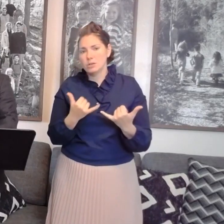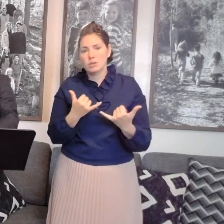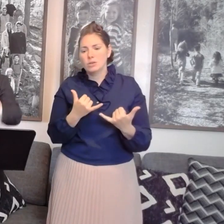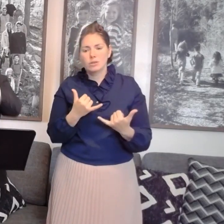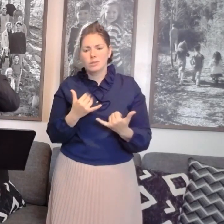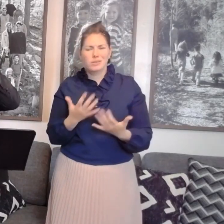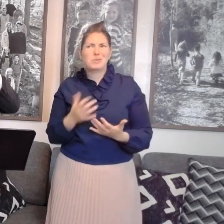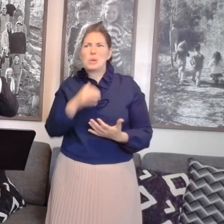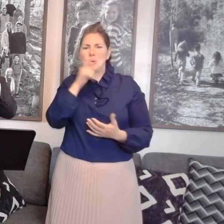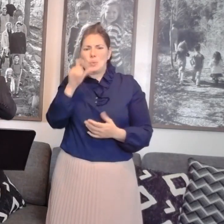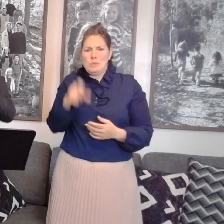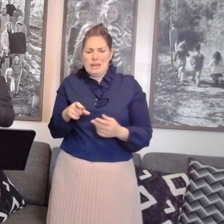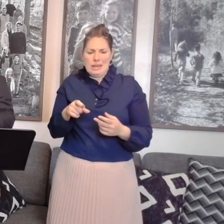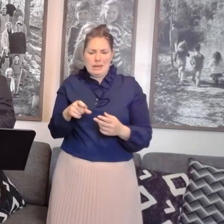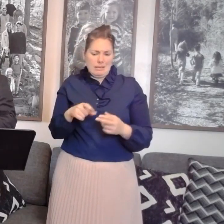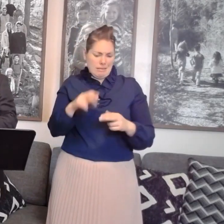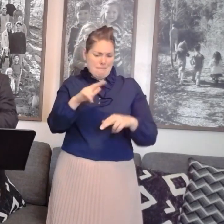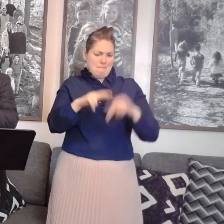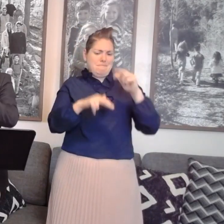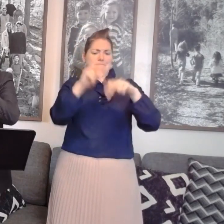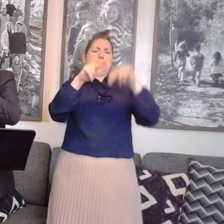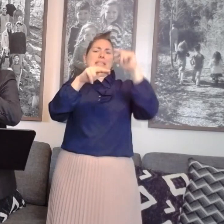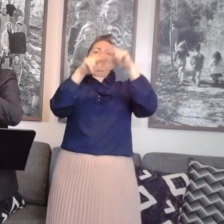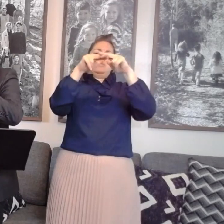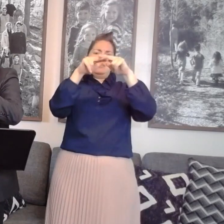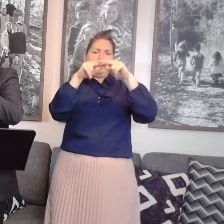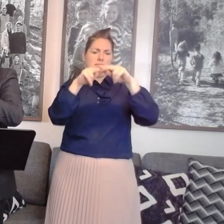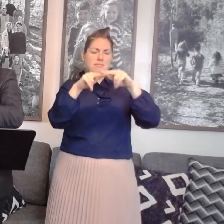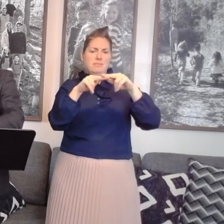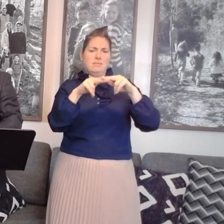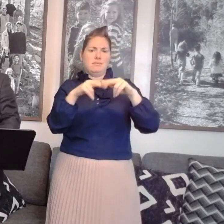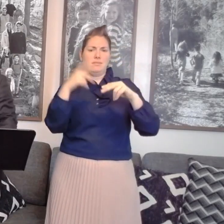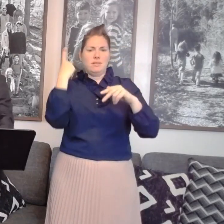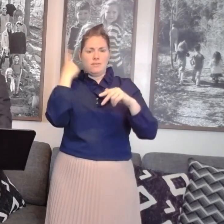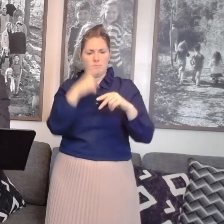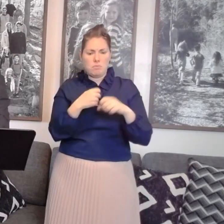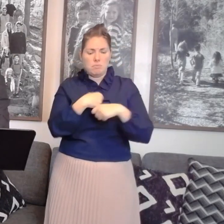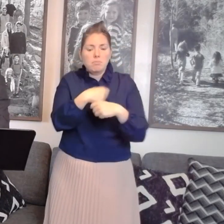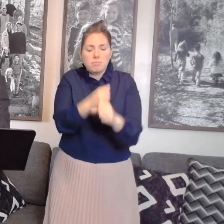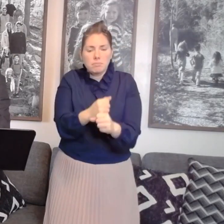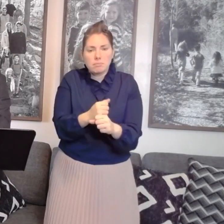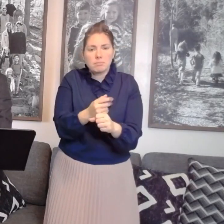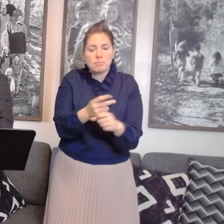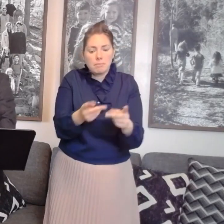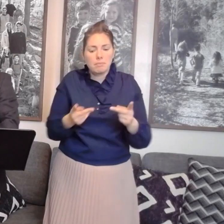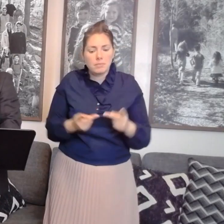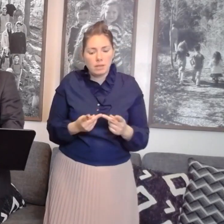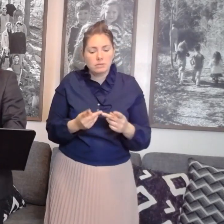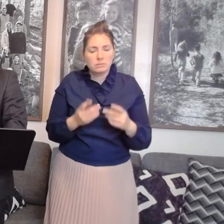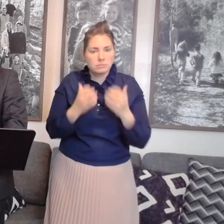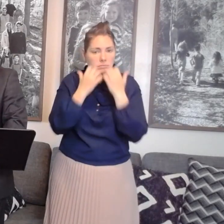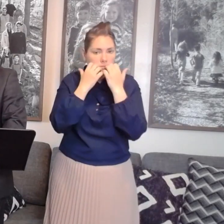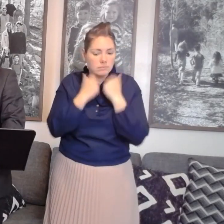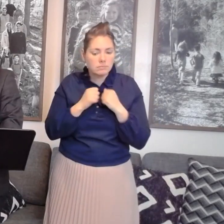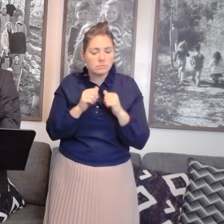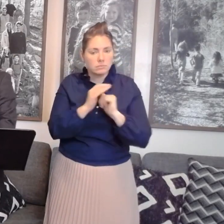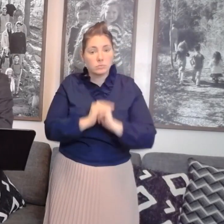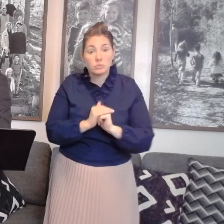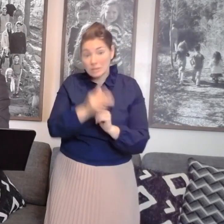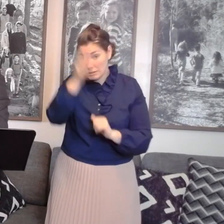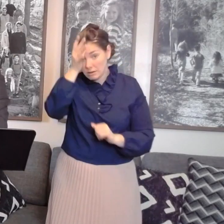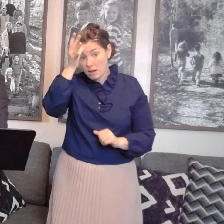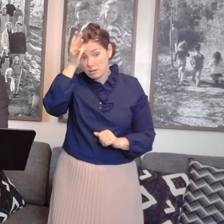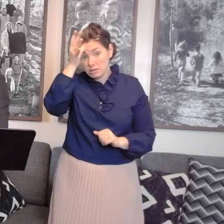a physical building to build God a sanctuary. Yes. Daddy, in